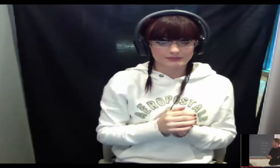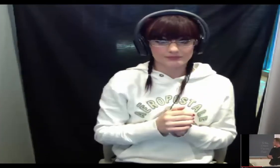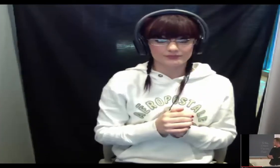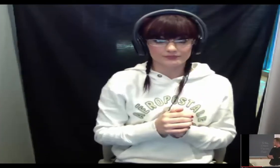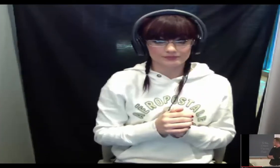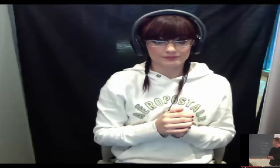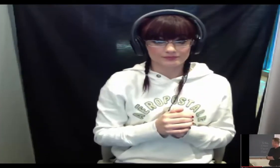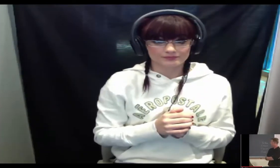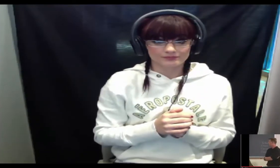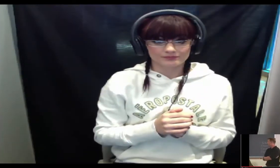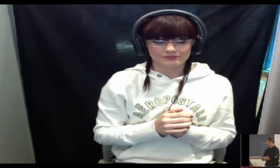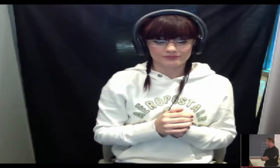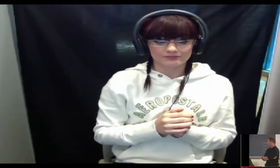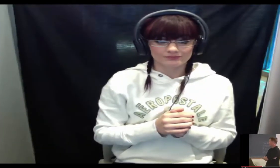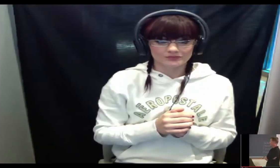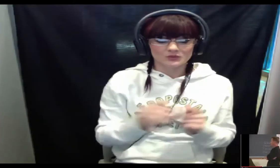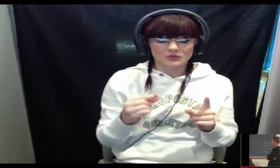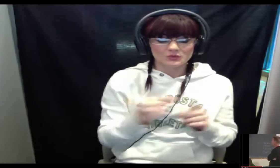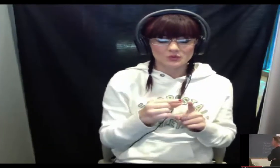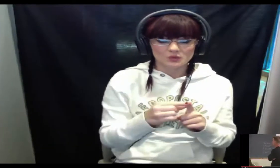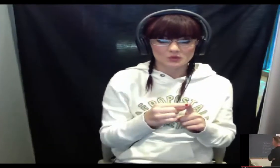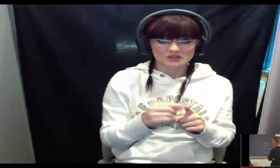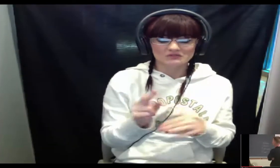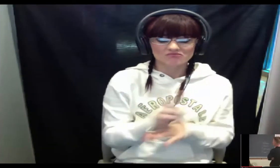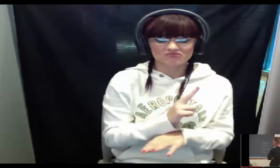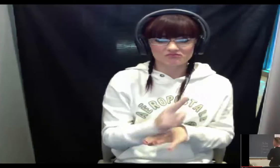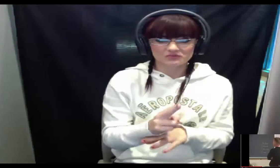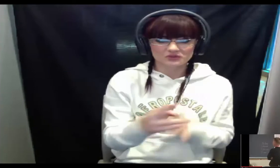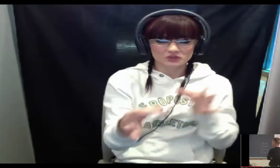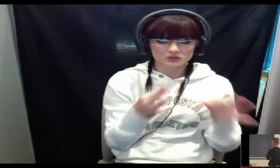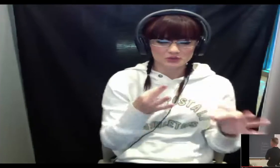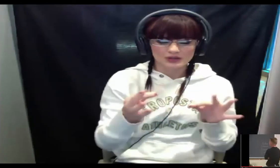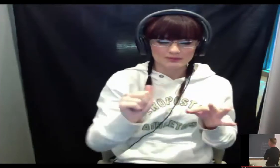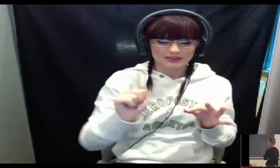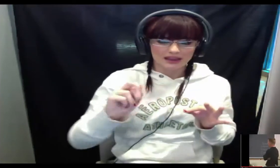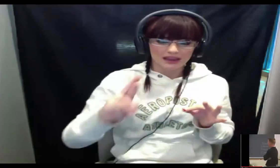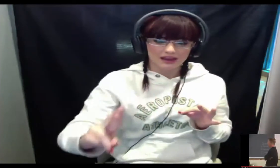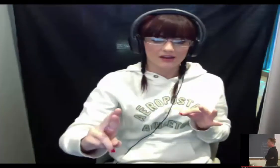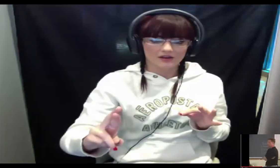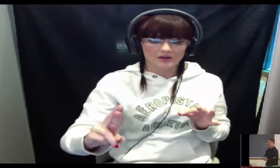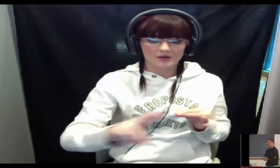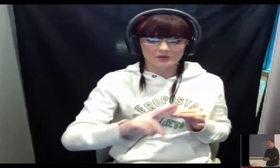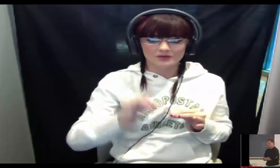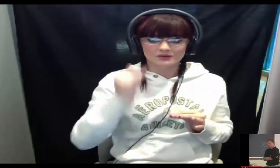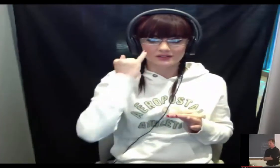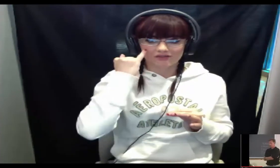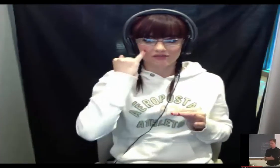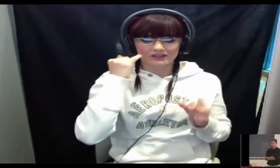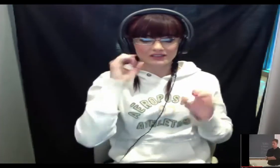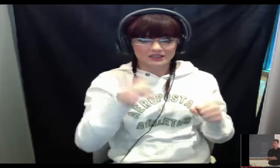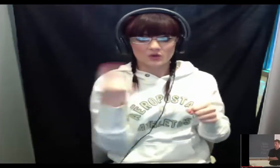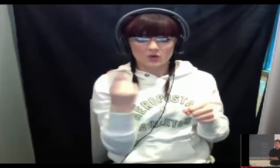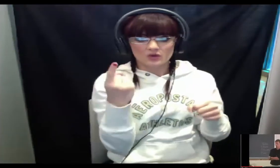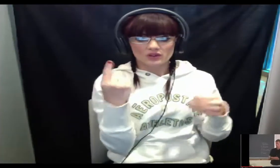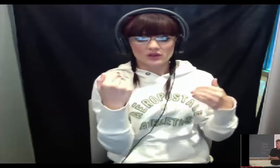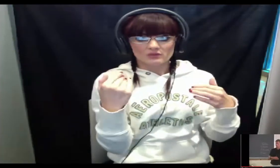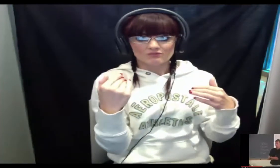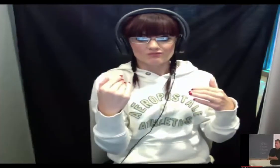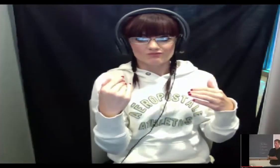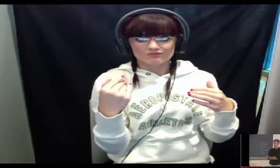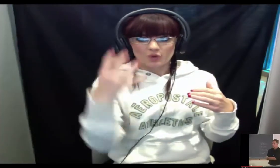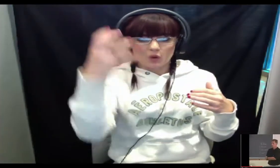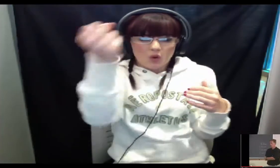Term used to describe the air when it is at the limit for the amount of water vapor that it can hold.